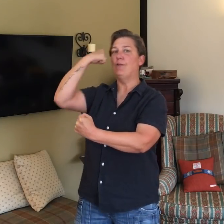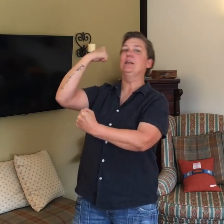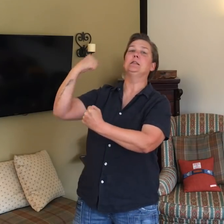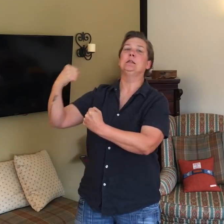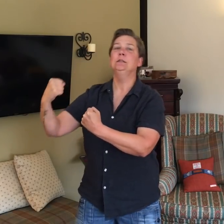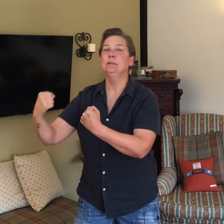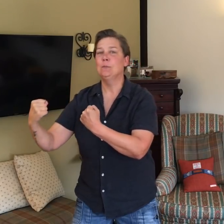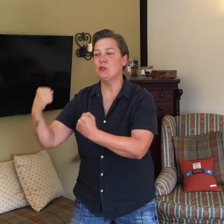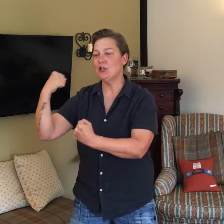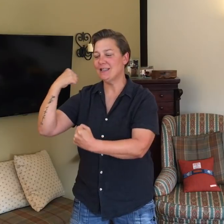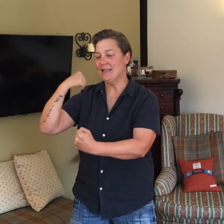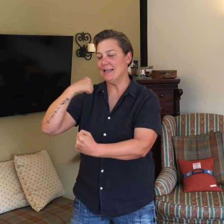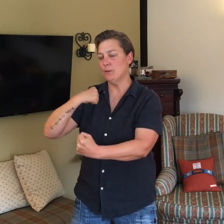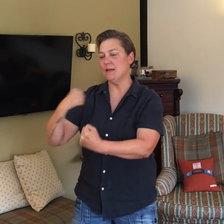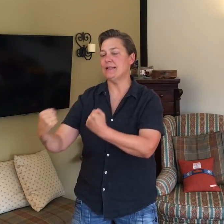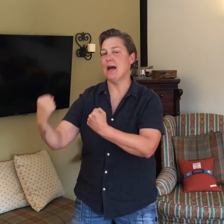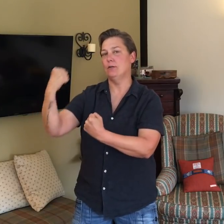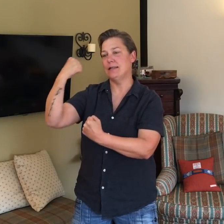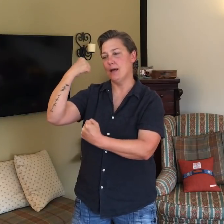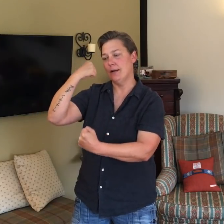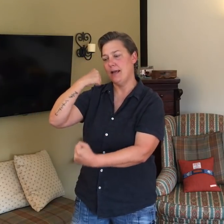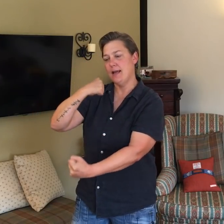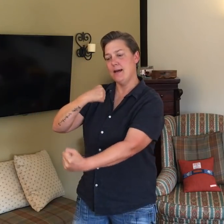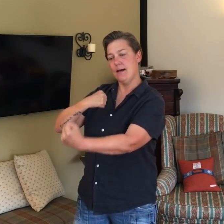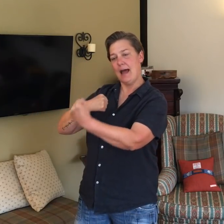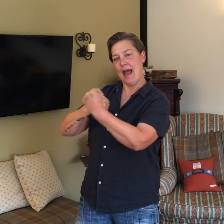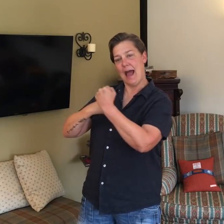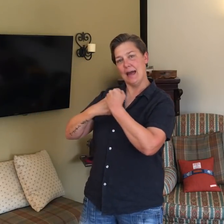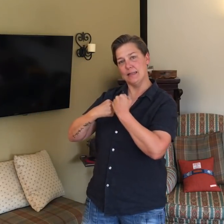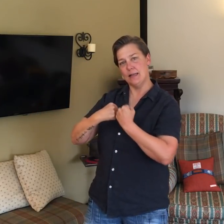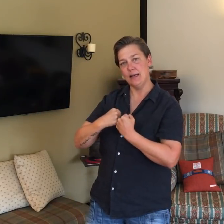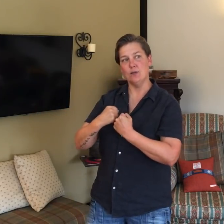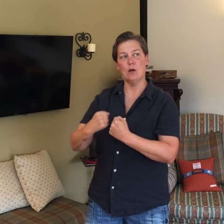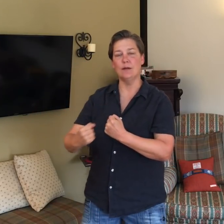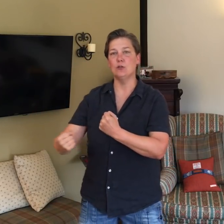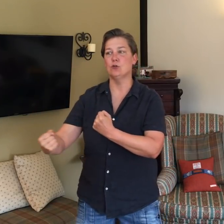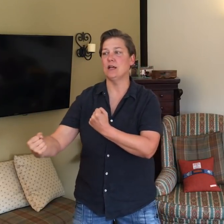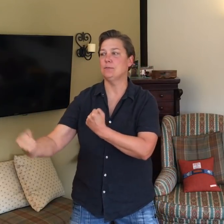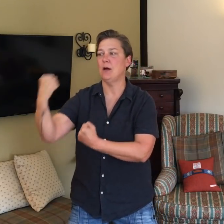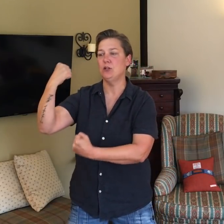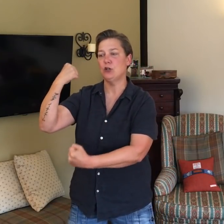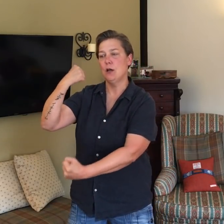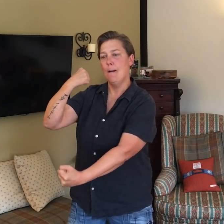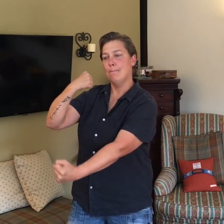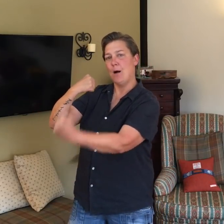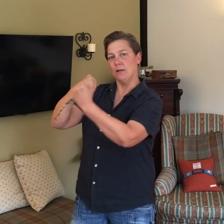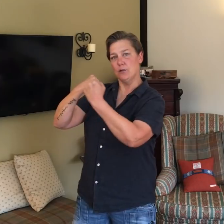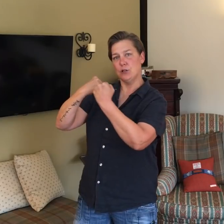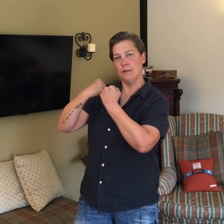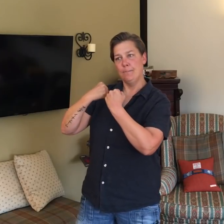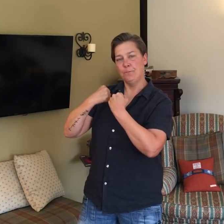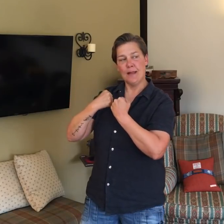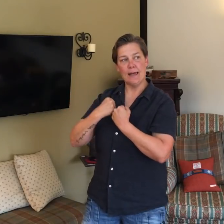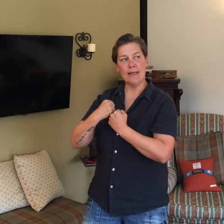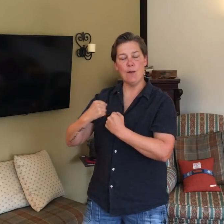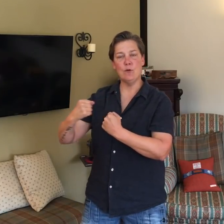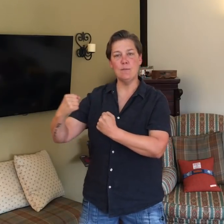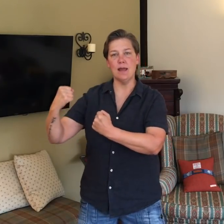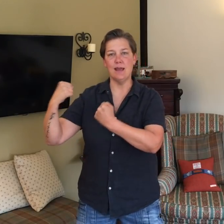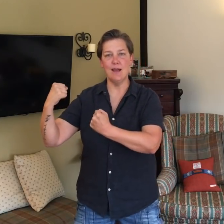wrist, but just a little bit down here, and here you're coming to your chest. Punch, punch. And again with me, here we